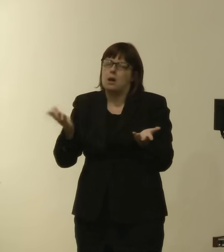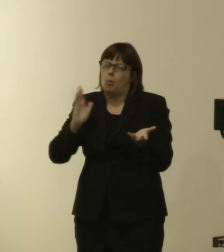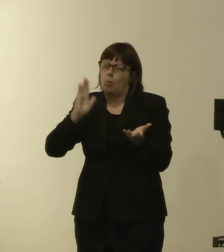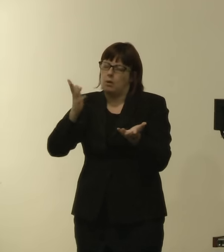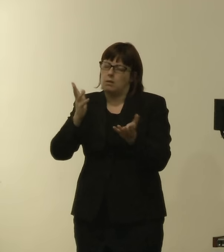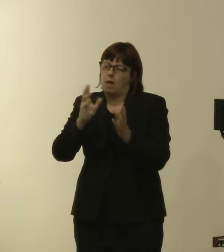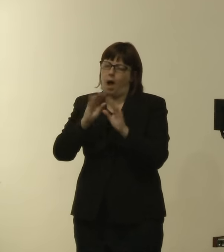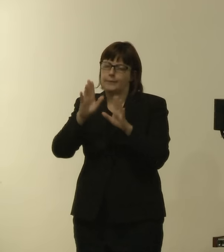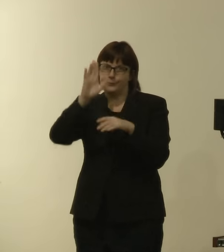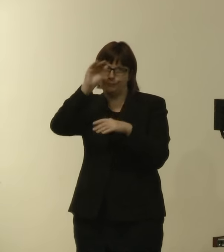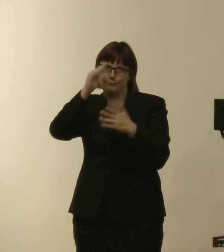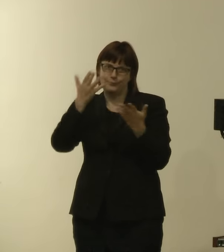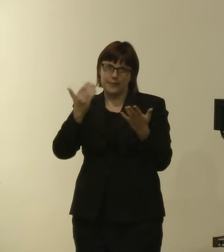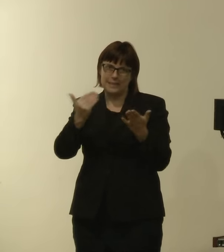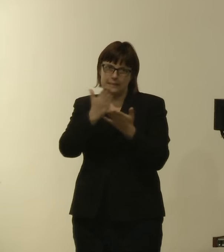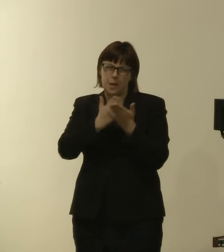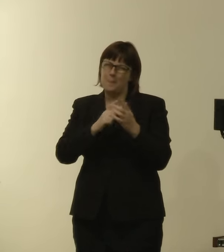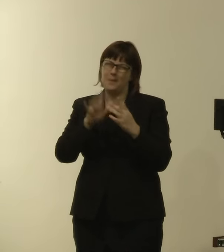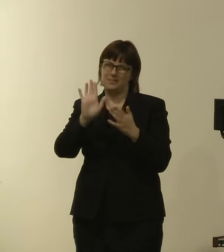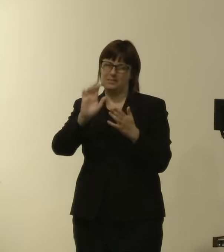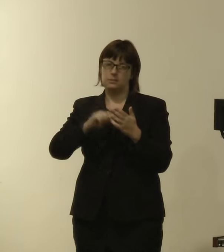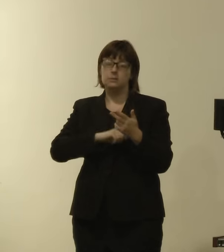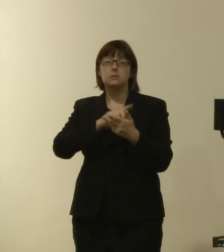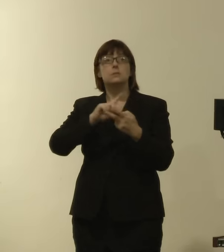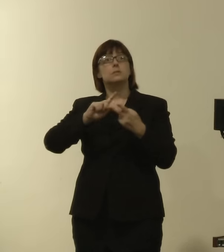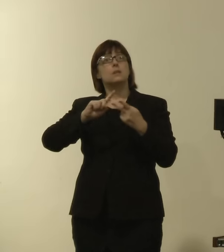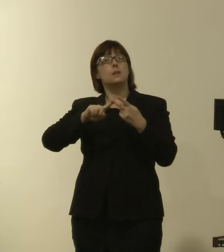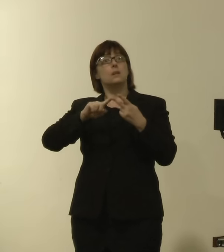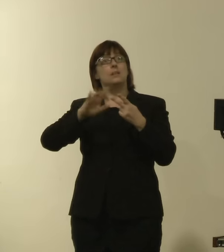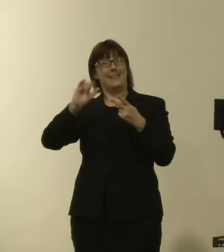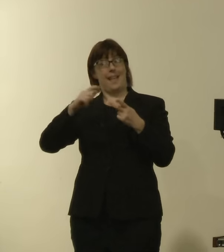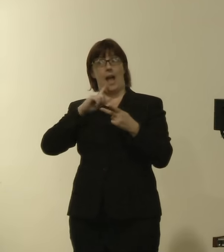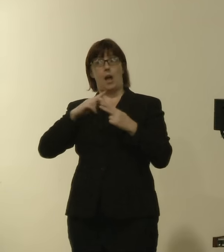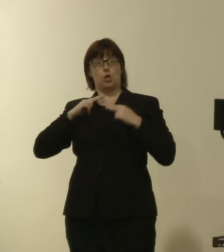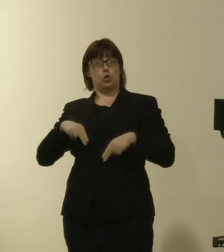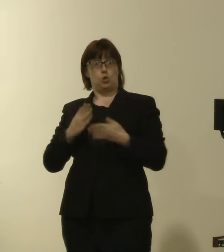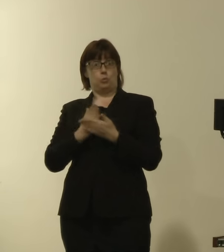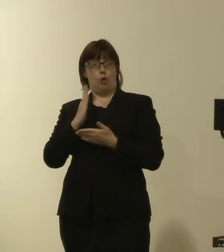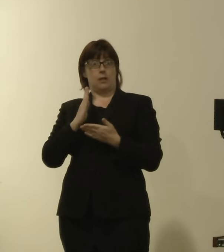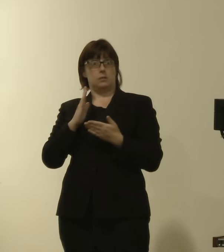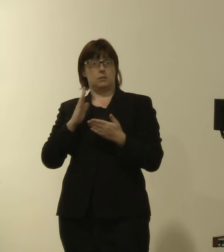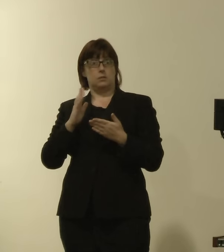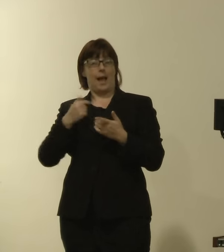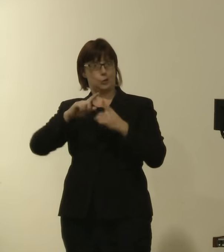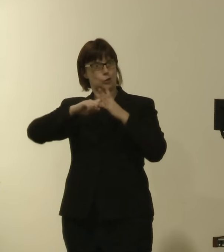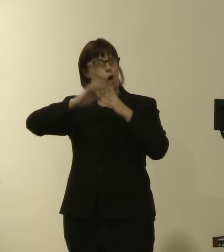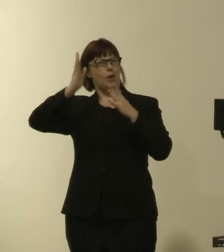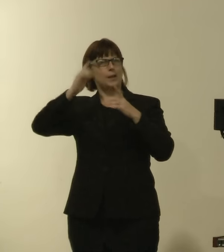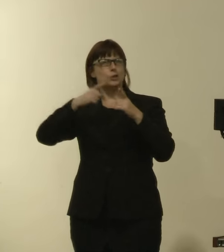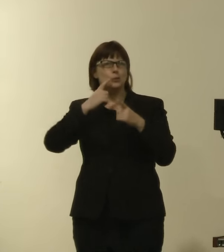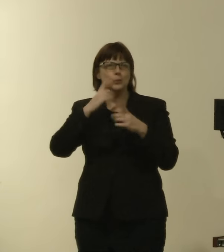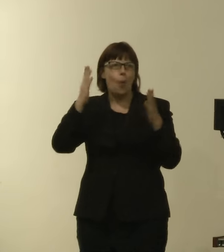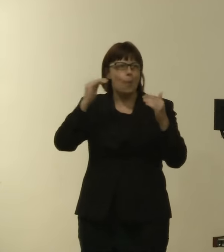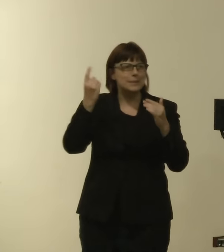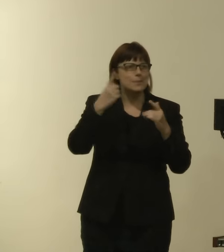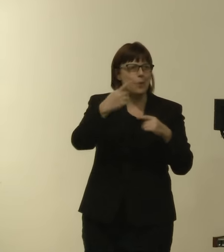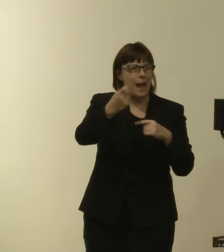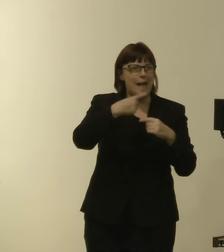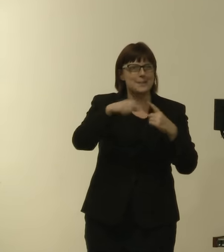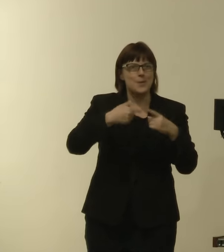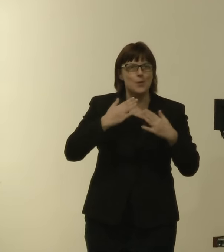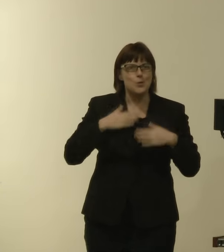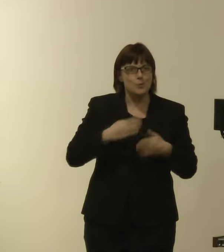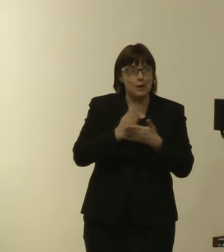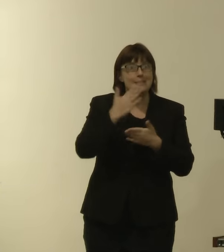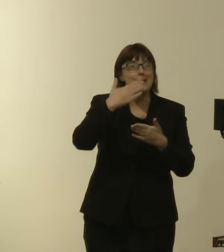right. Second point. I'm very interested in human rights. That's how I started the lecture. And I was hoping someone would ask me,